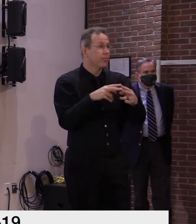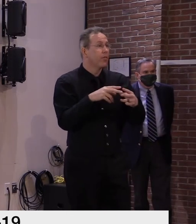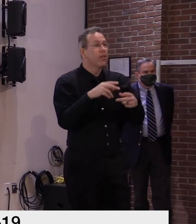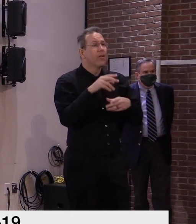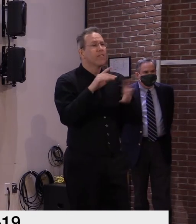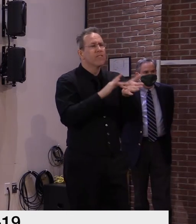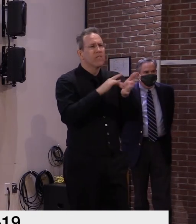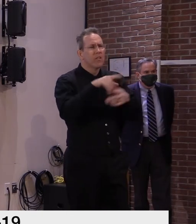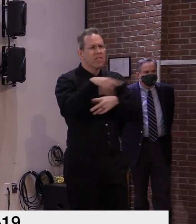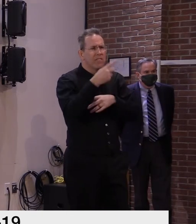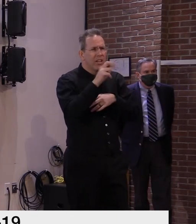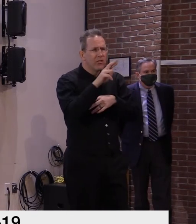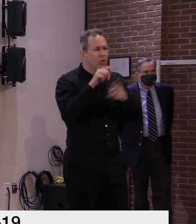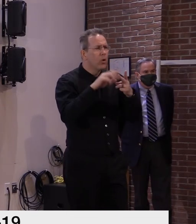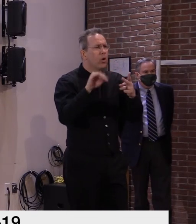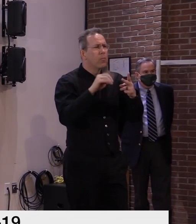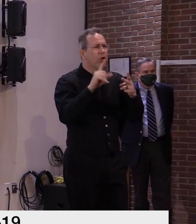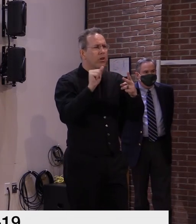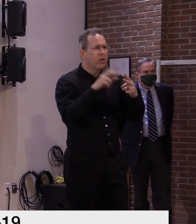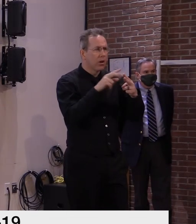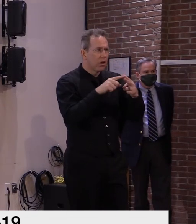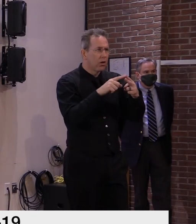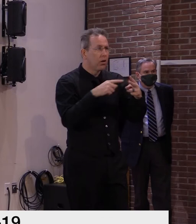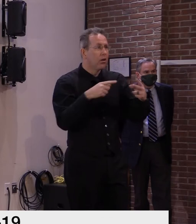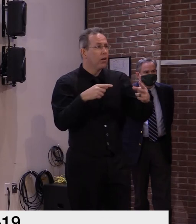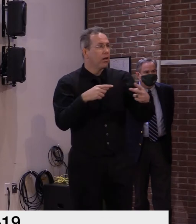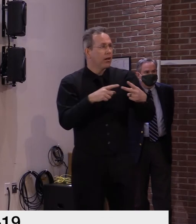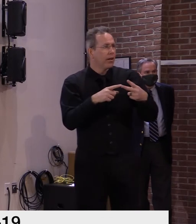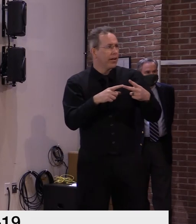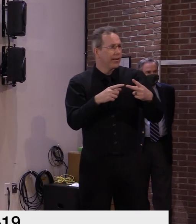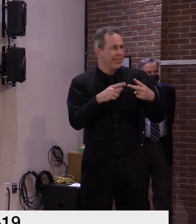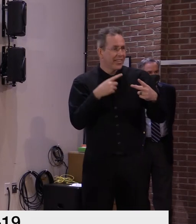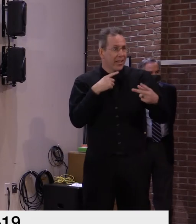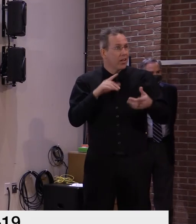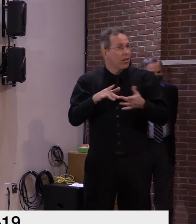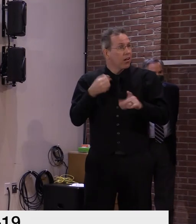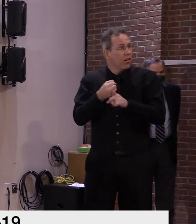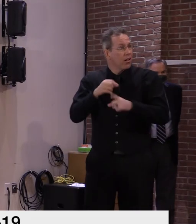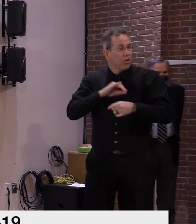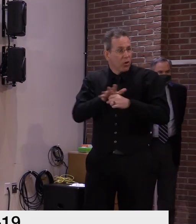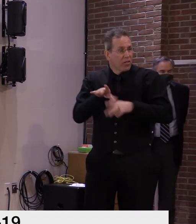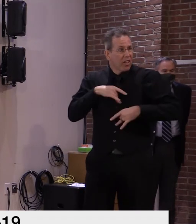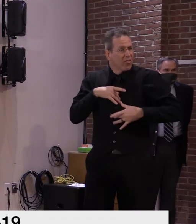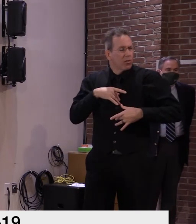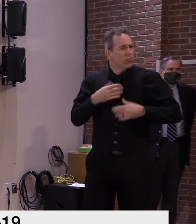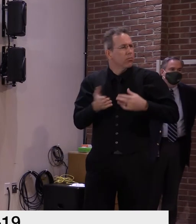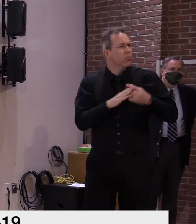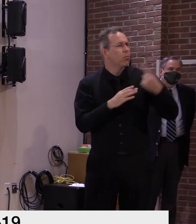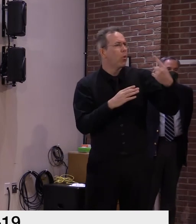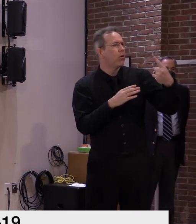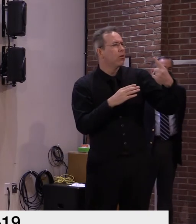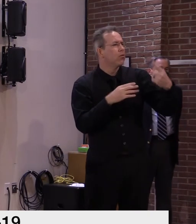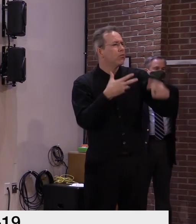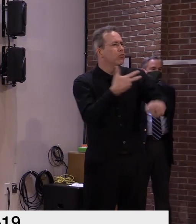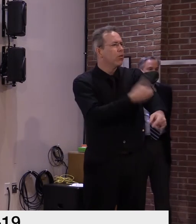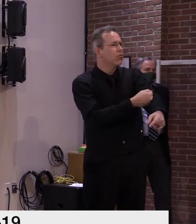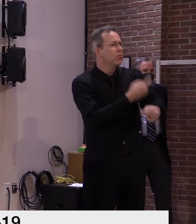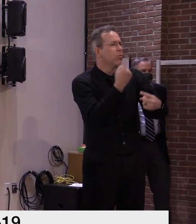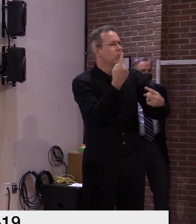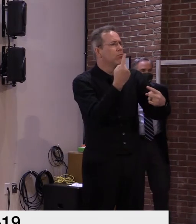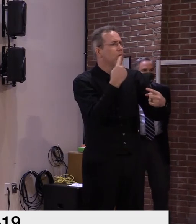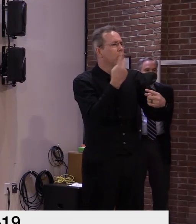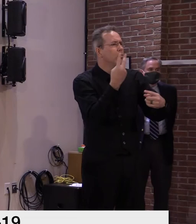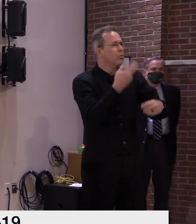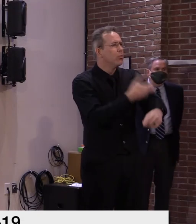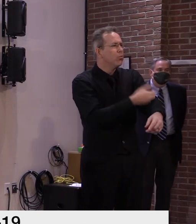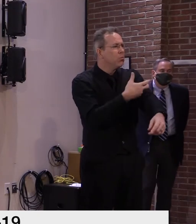require the second shot because their immunity is boosted to such a high degree after the first. Now, this is only in the